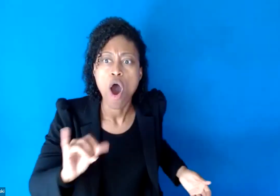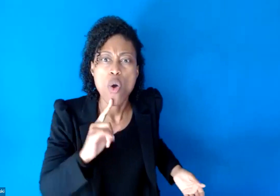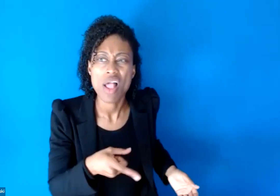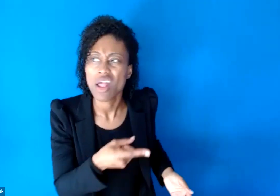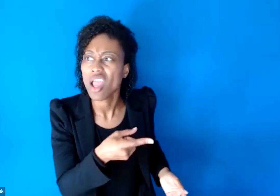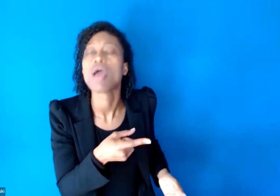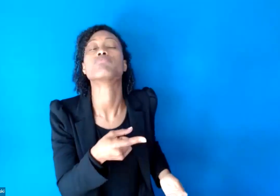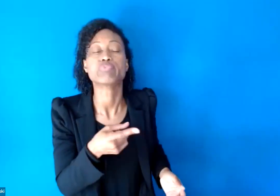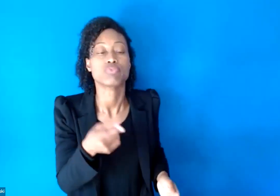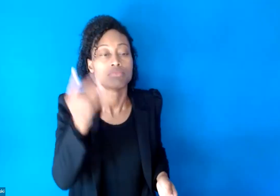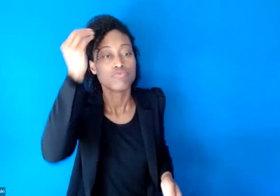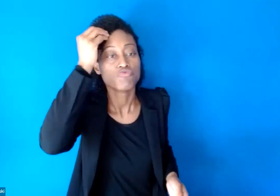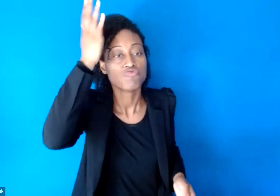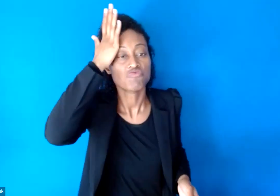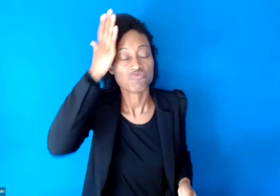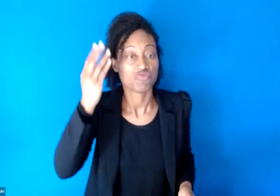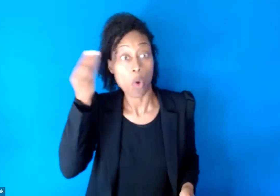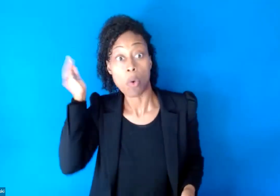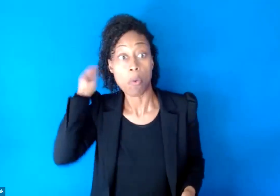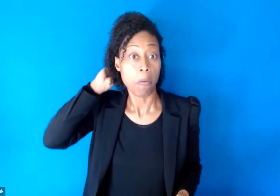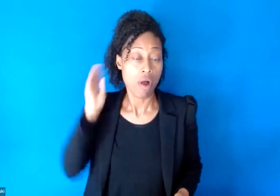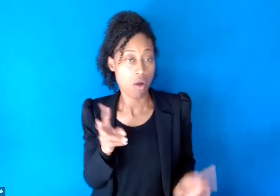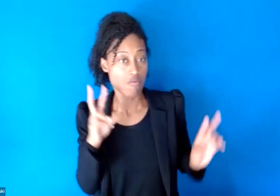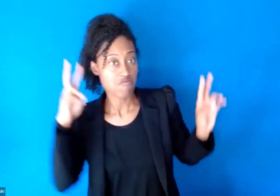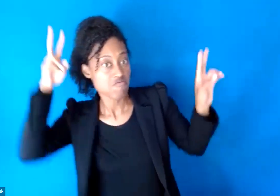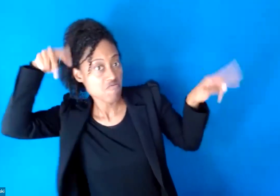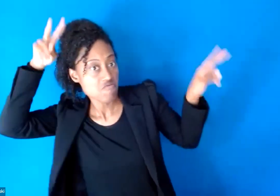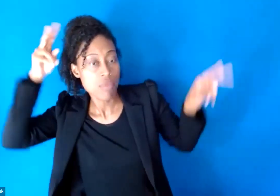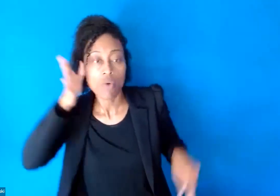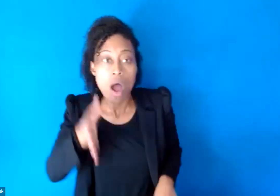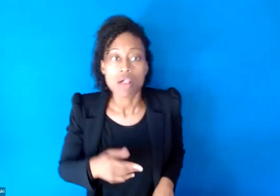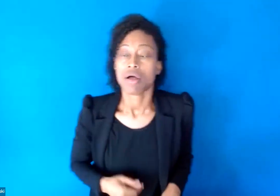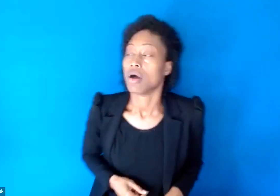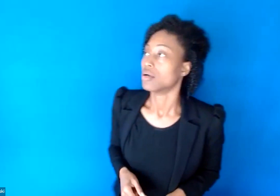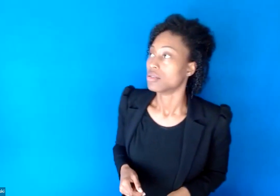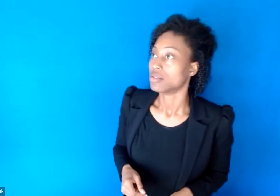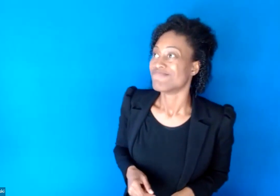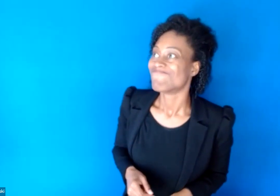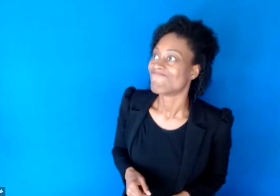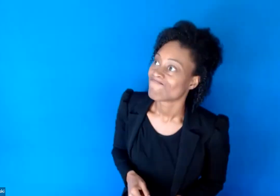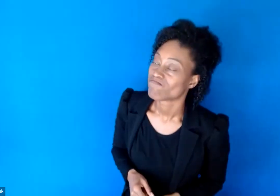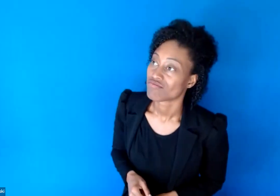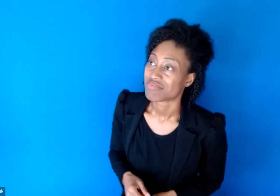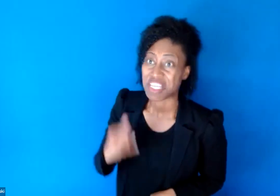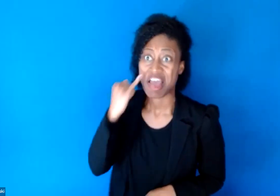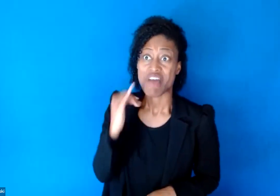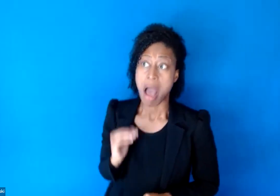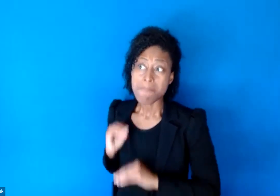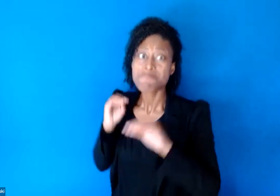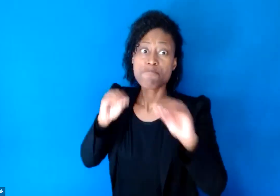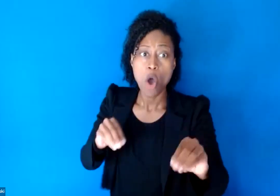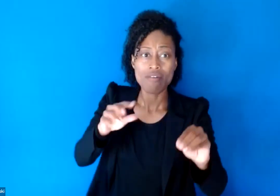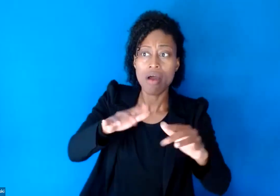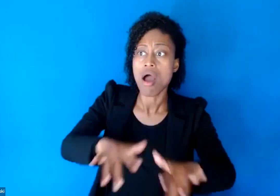So when you look at me, and I move to a place where they don't have a lot of black people to give them